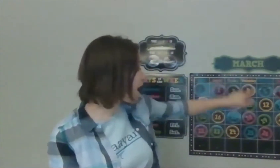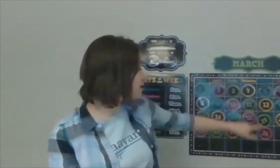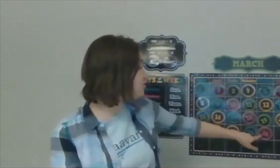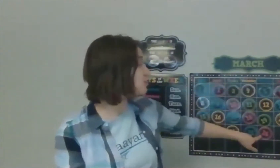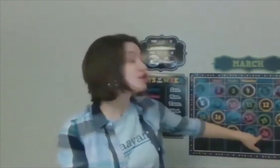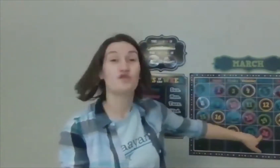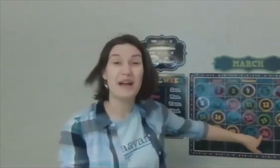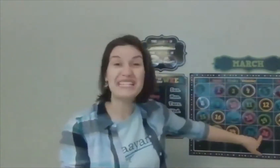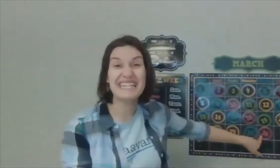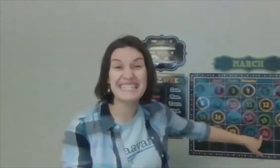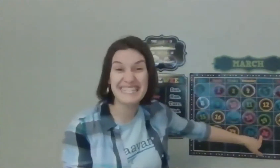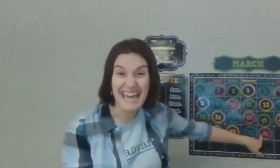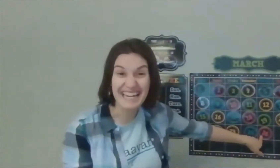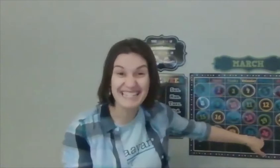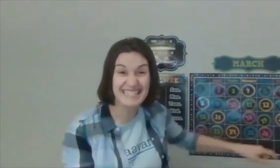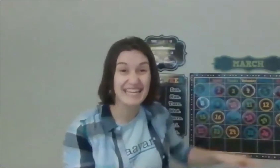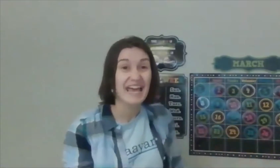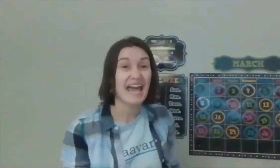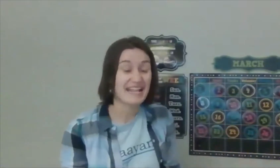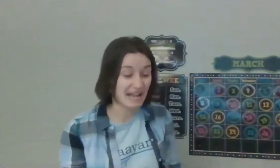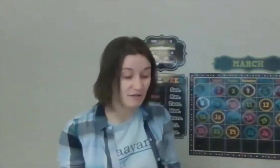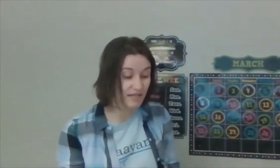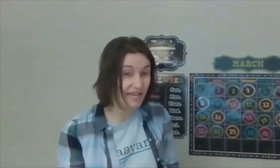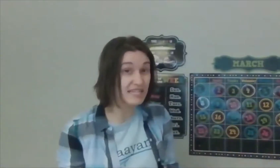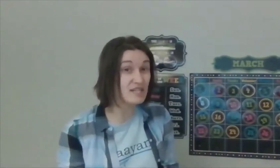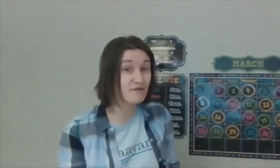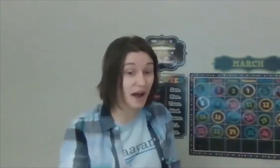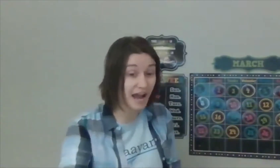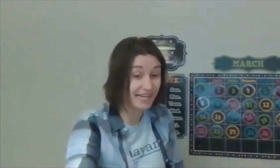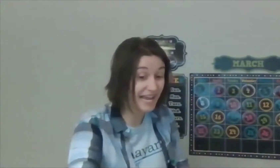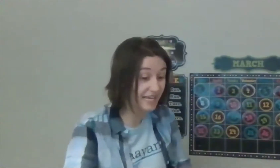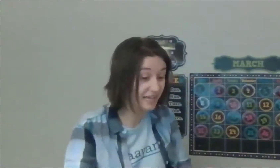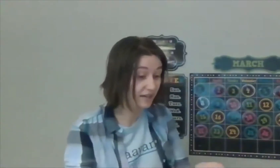March 26th. And now today is Friday.